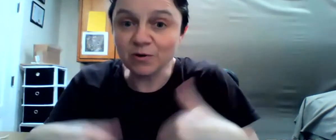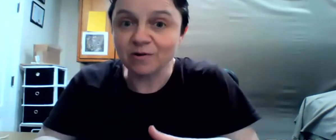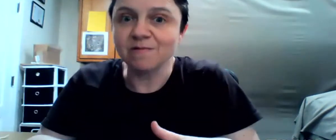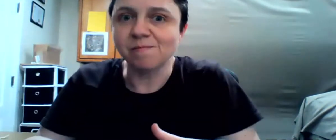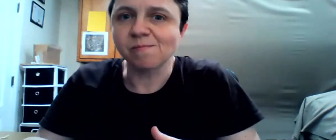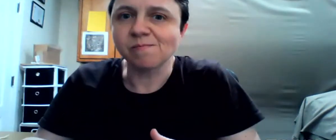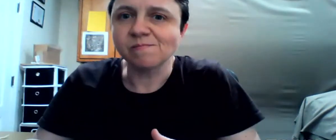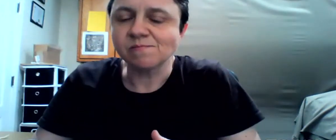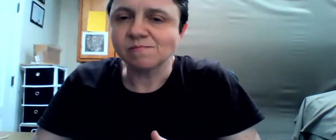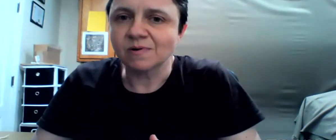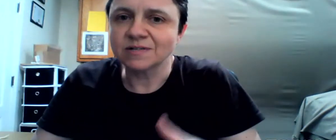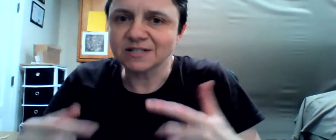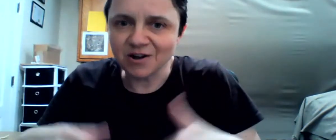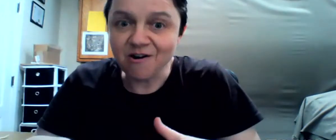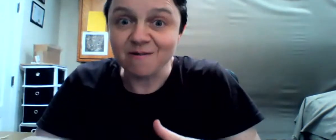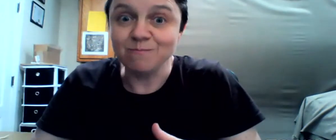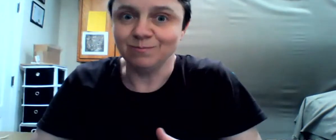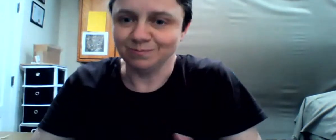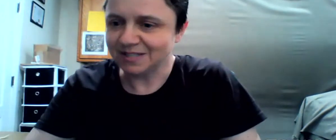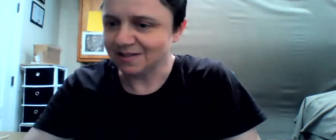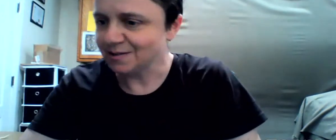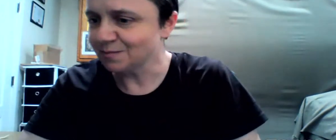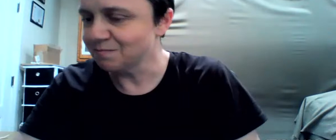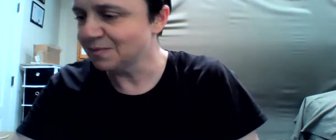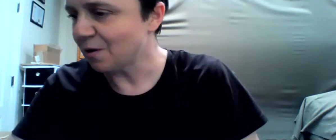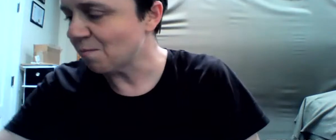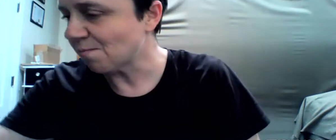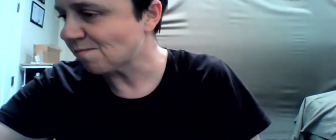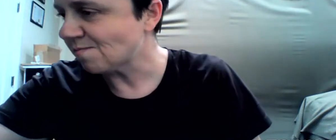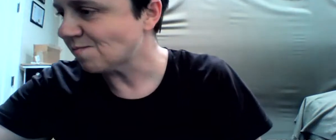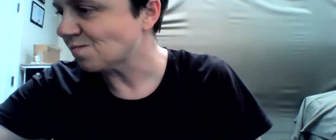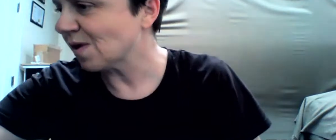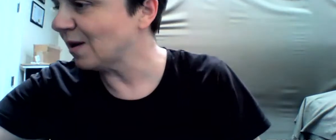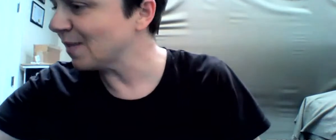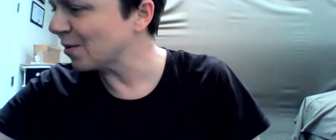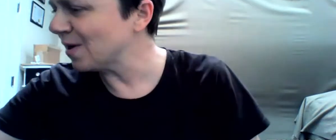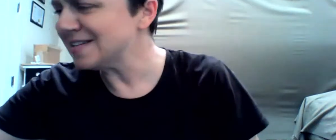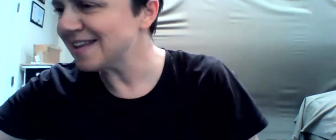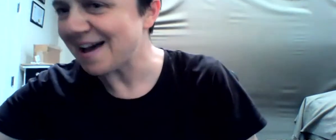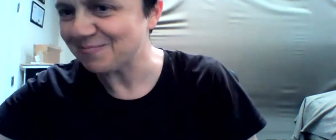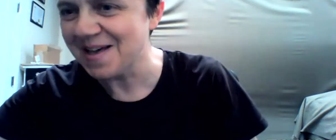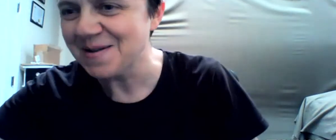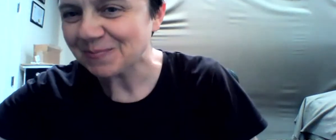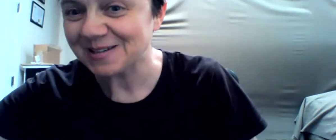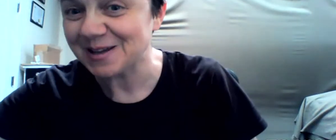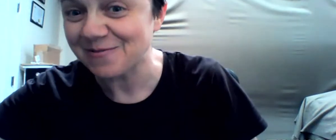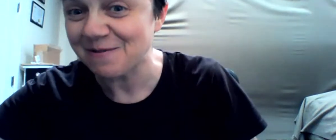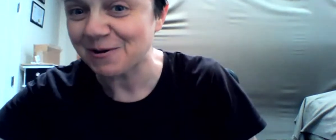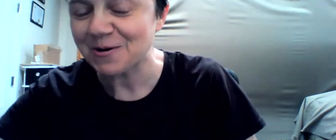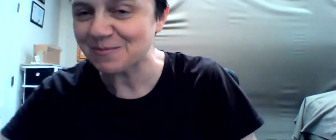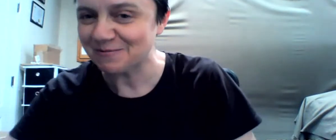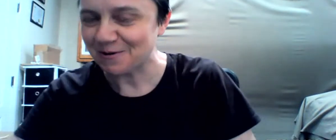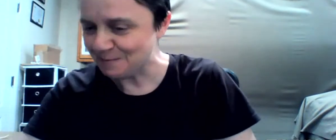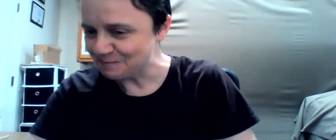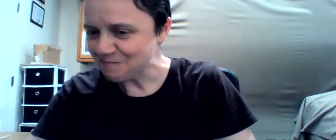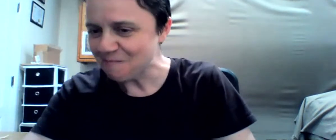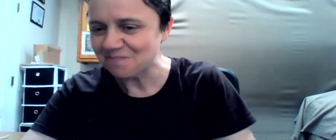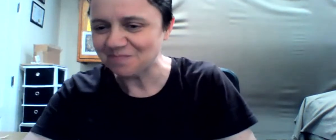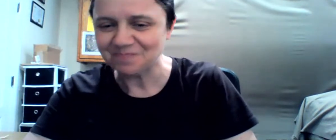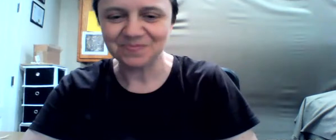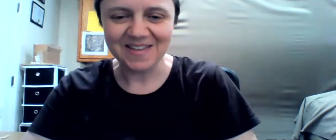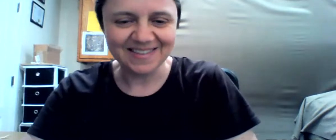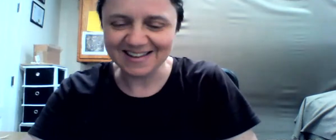from my computer to sign on to this. Oh, So yeah. I'm like, what is that? Because I've never heard it